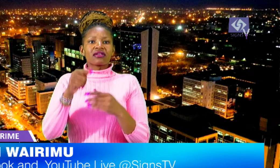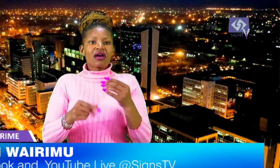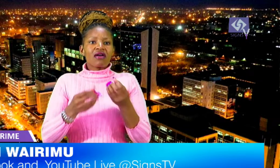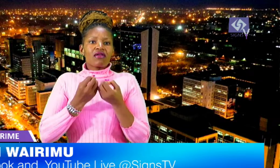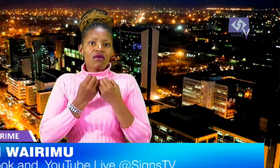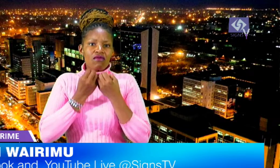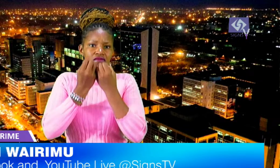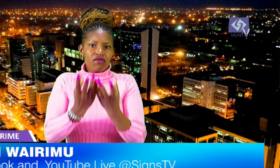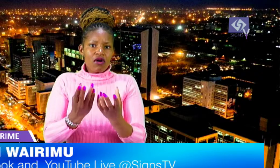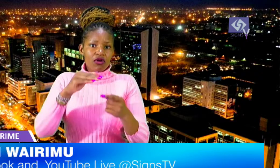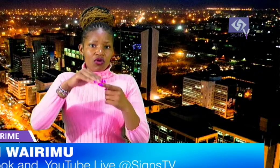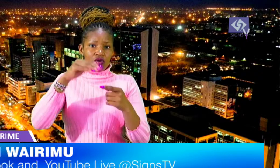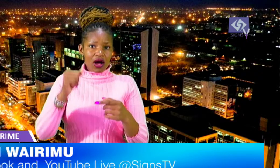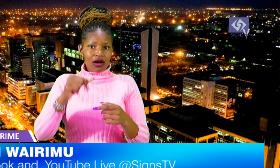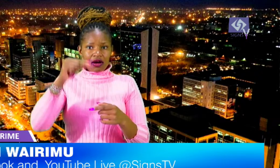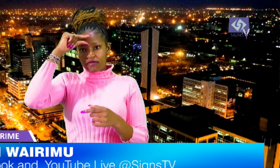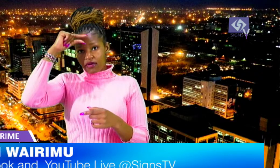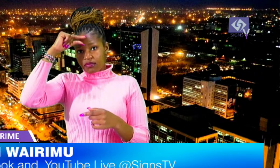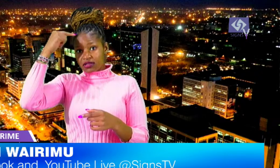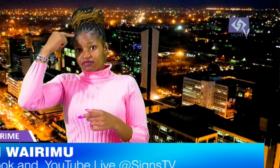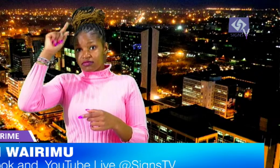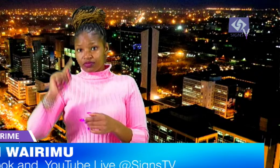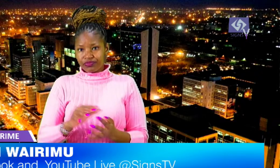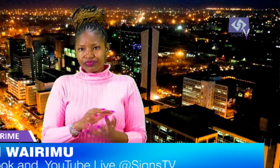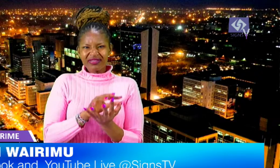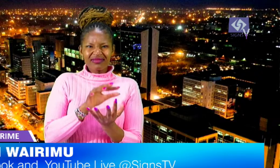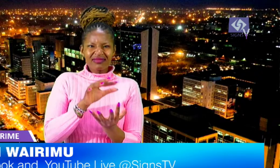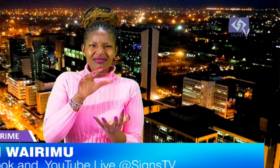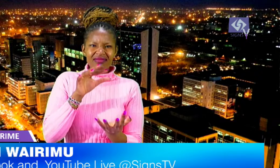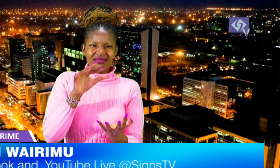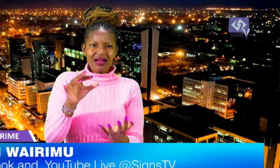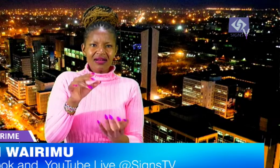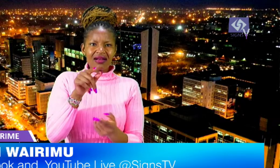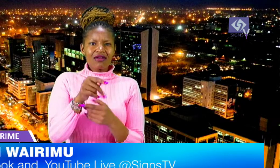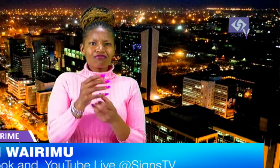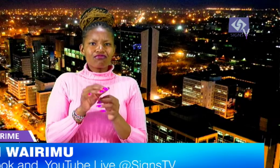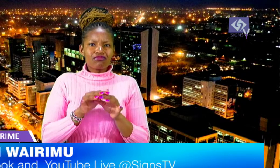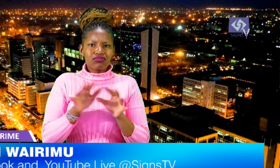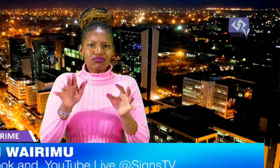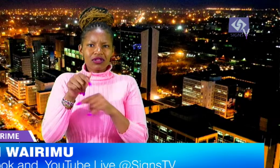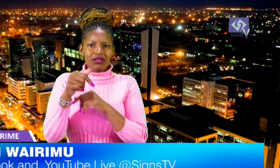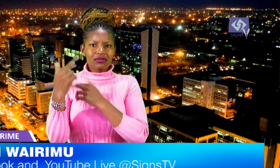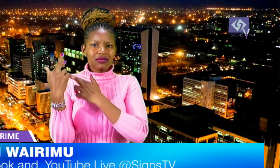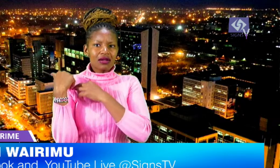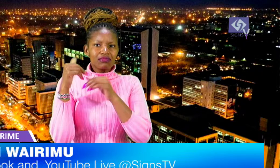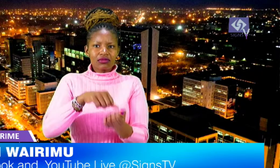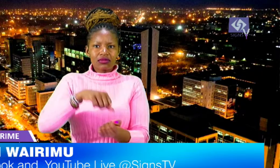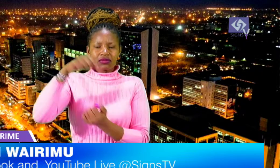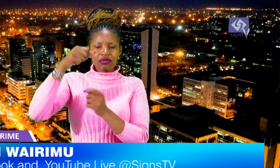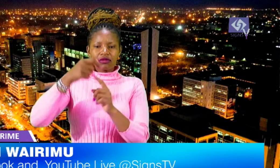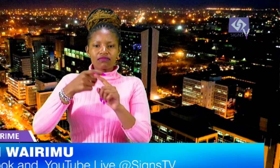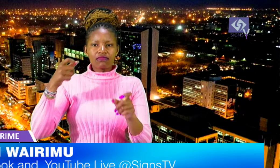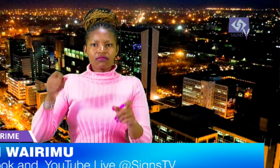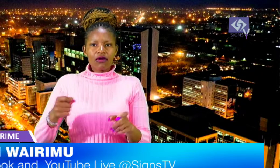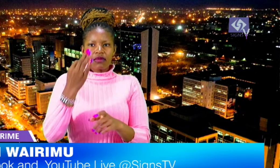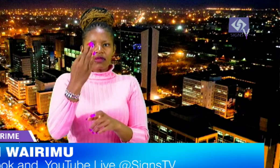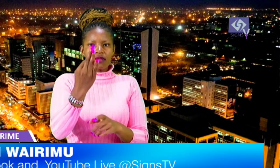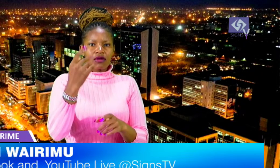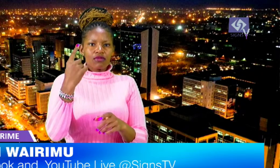expressed gratitude for the government for increasing the infrastructure rehabilitation budget from 31 million shillings